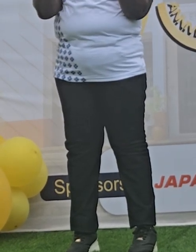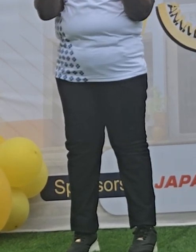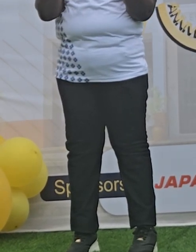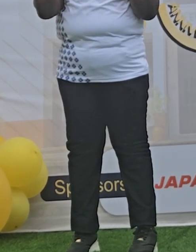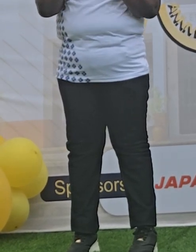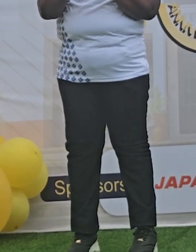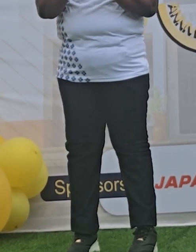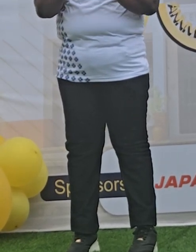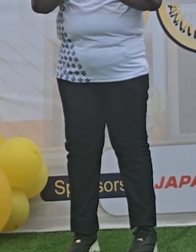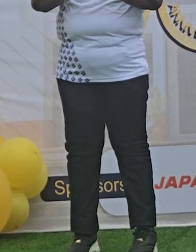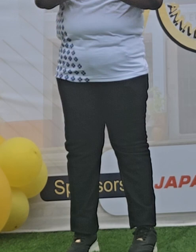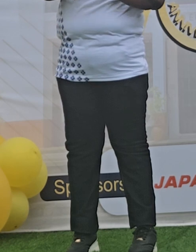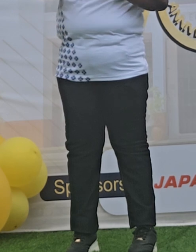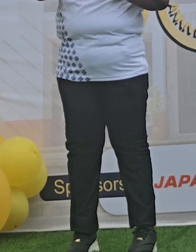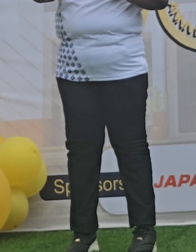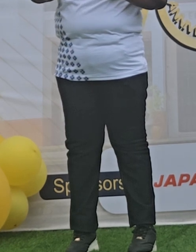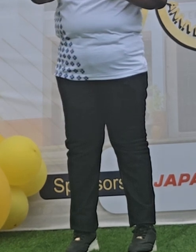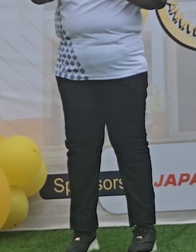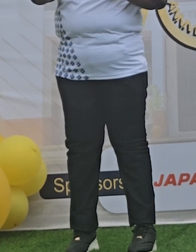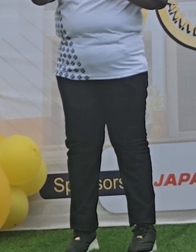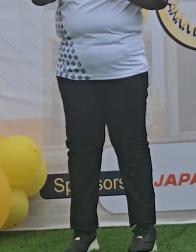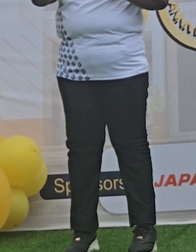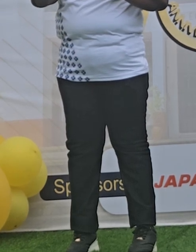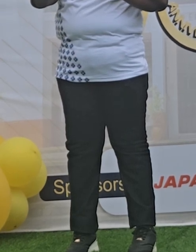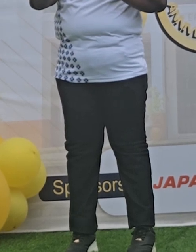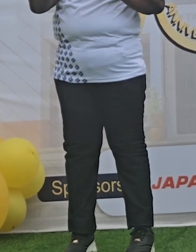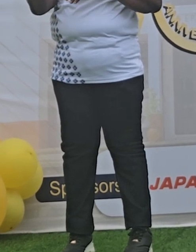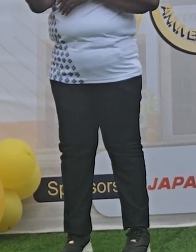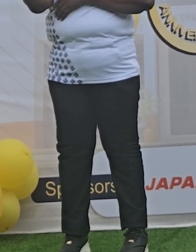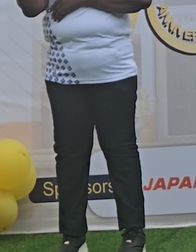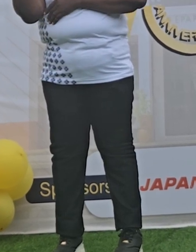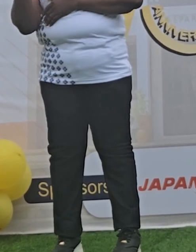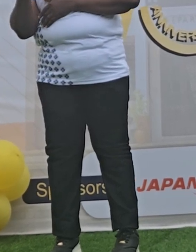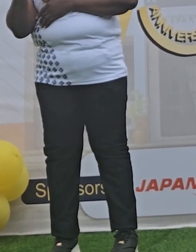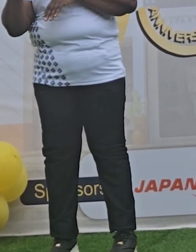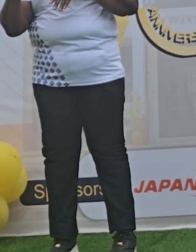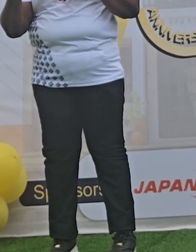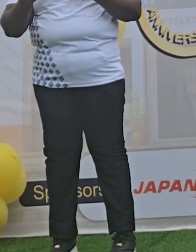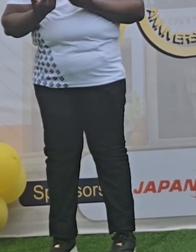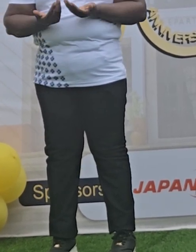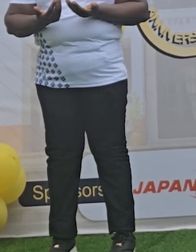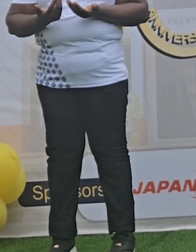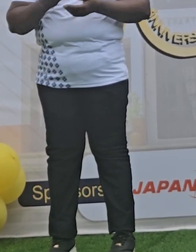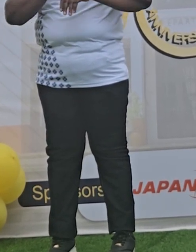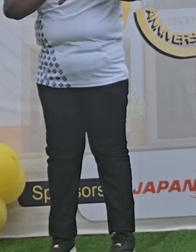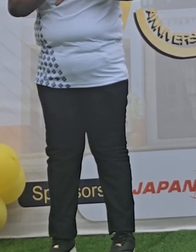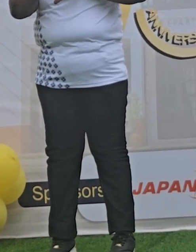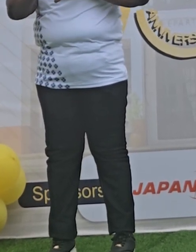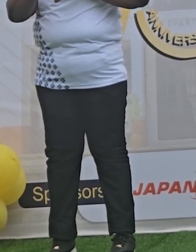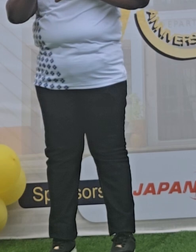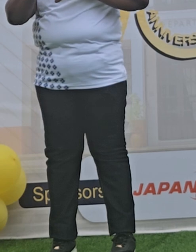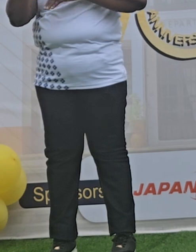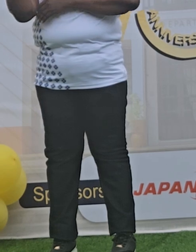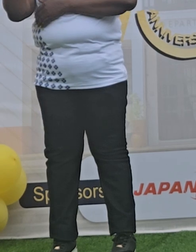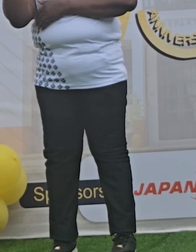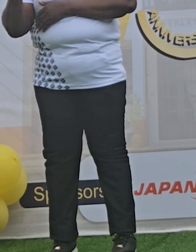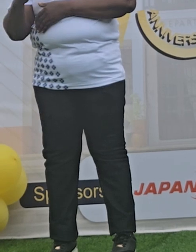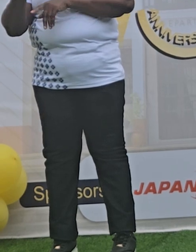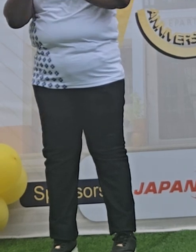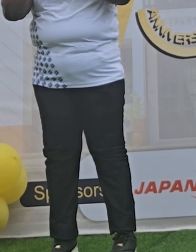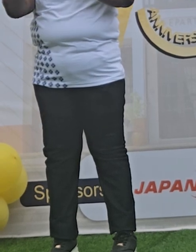also influenced by lecturers or was influenced by lecturers